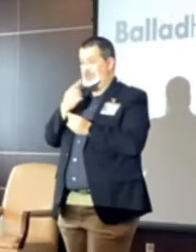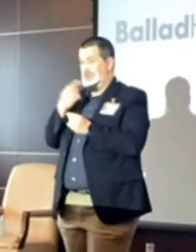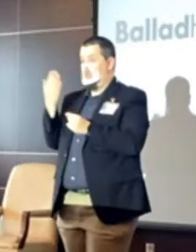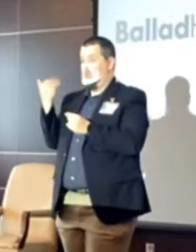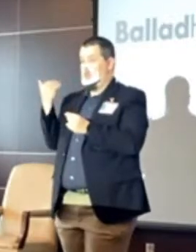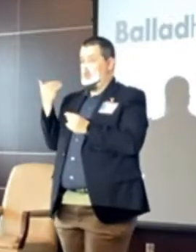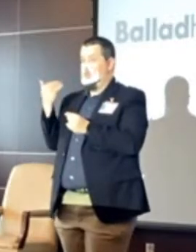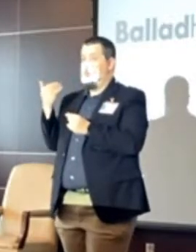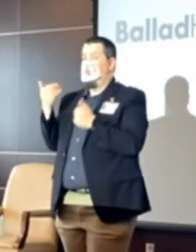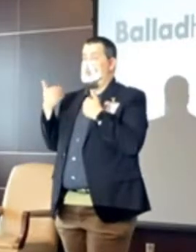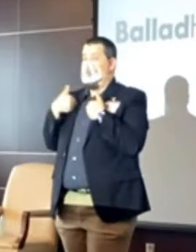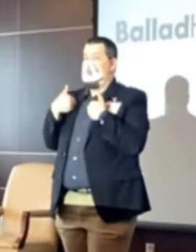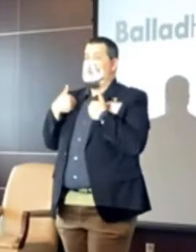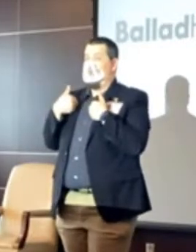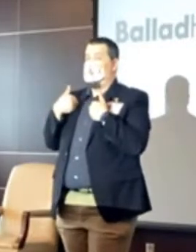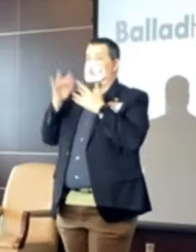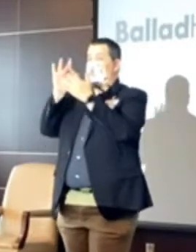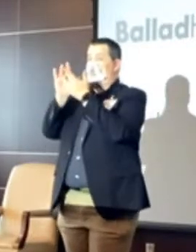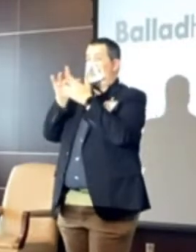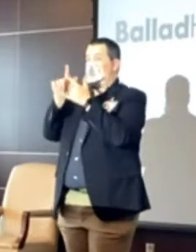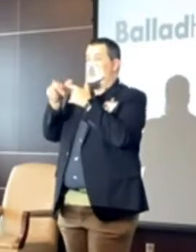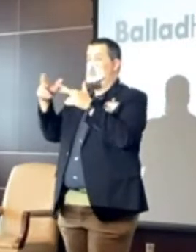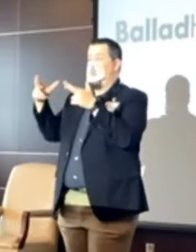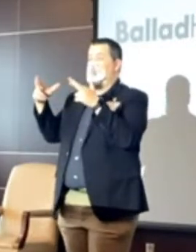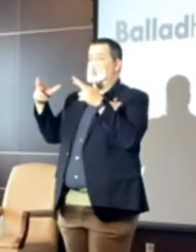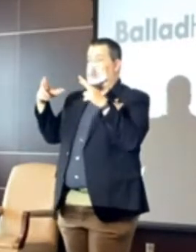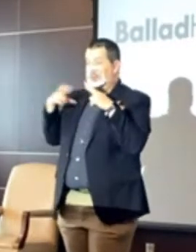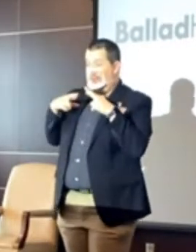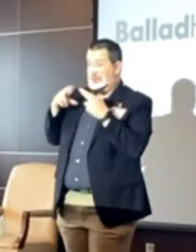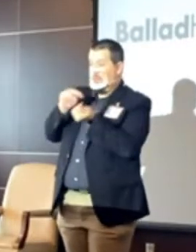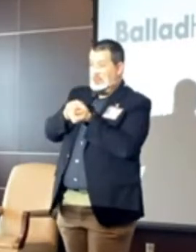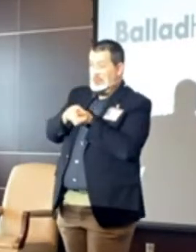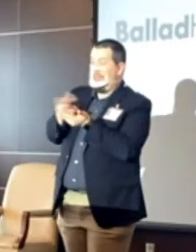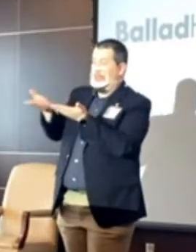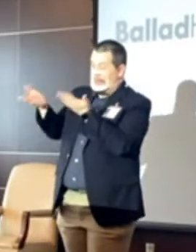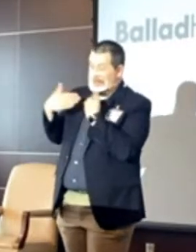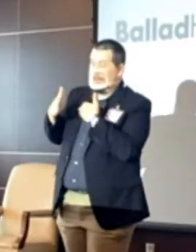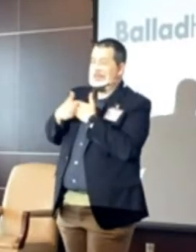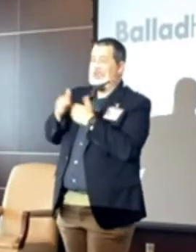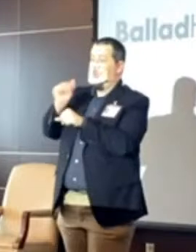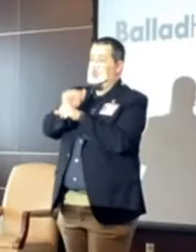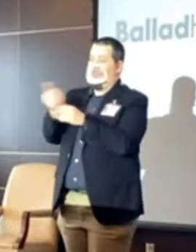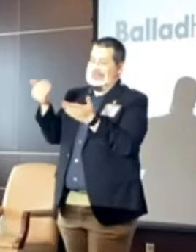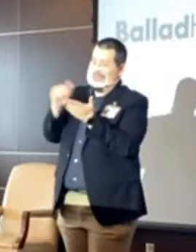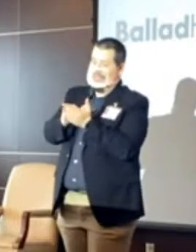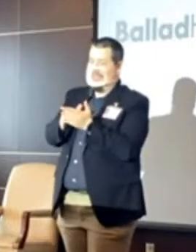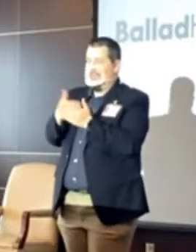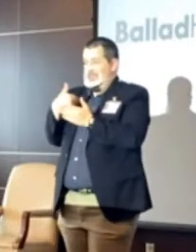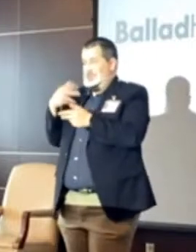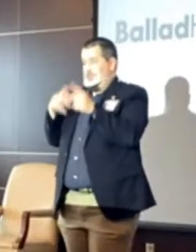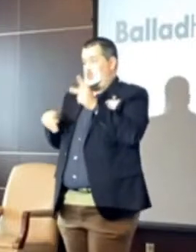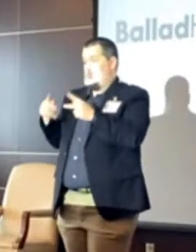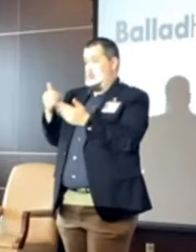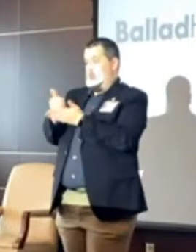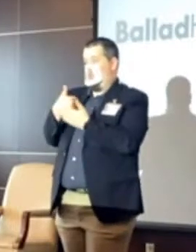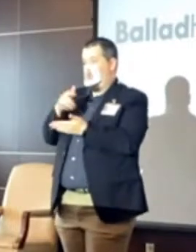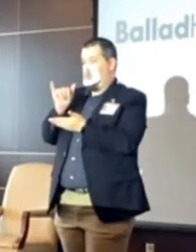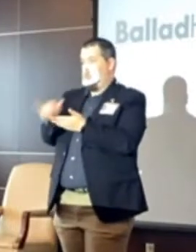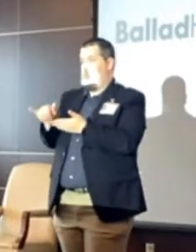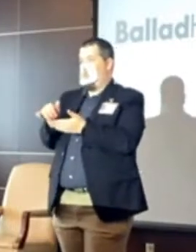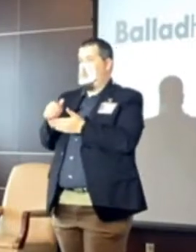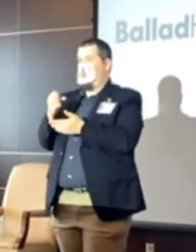before, we have reached out to retired professionals to help us with that. We have to actually have people that are helping us with